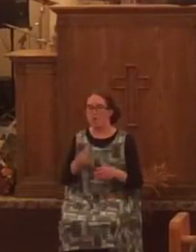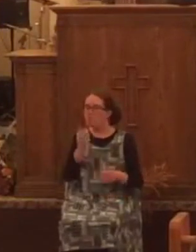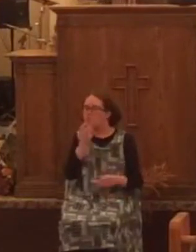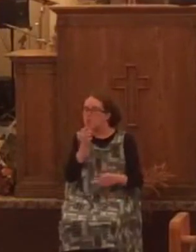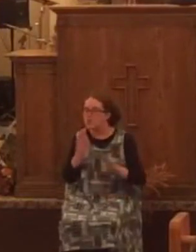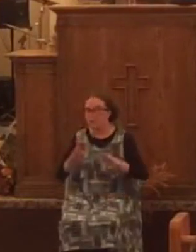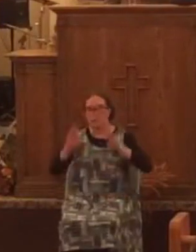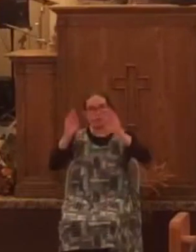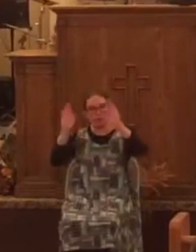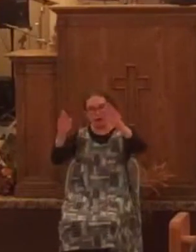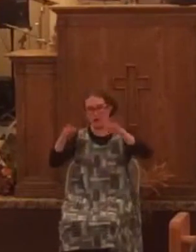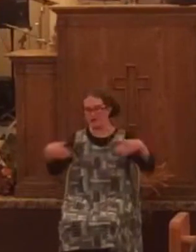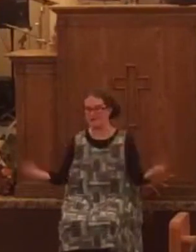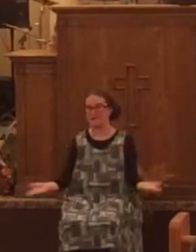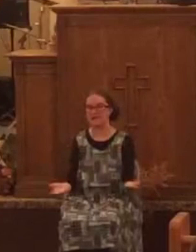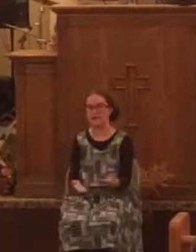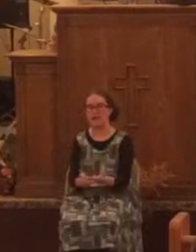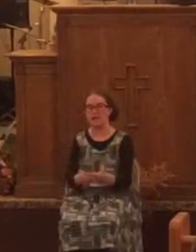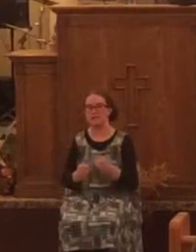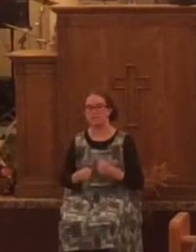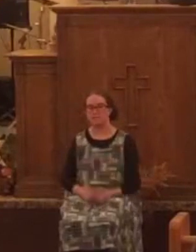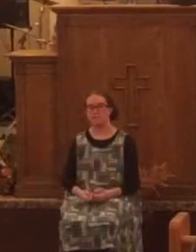here?